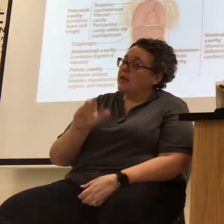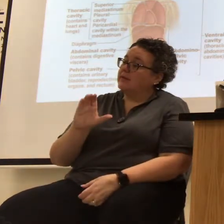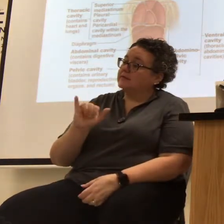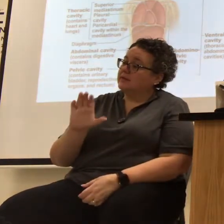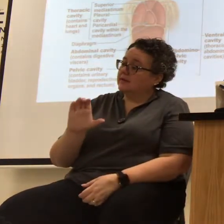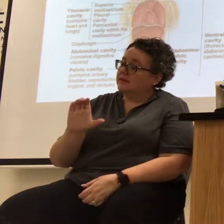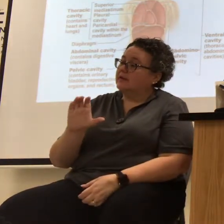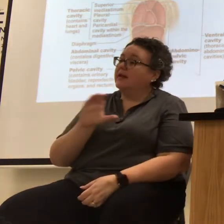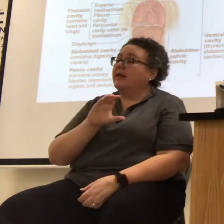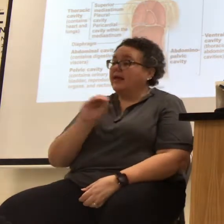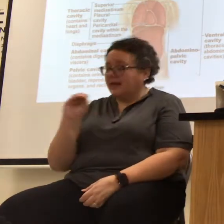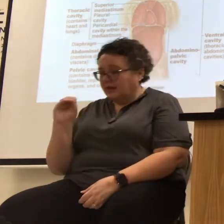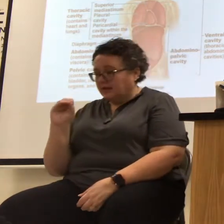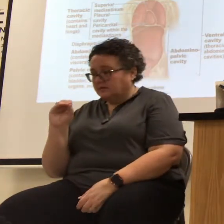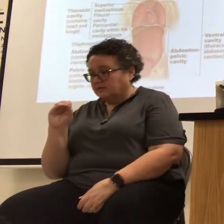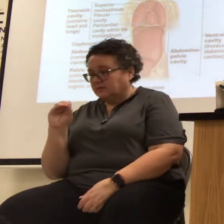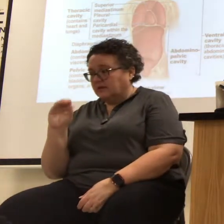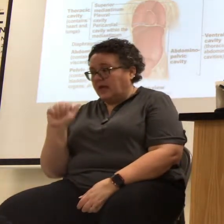and